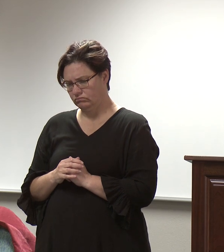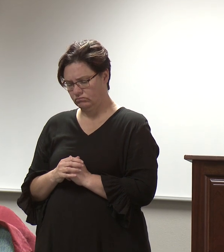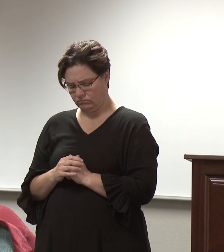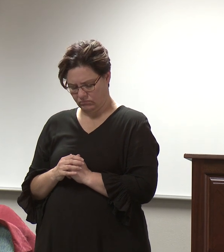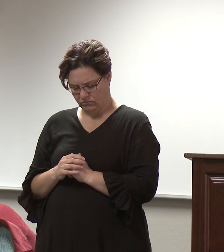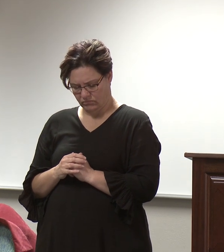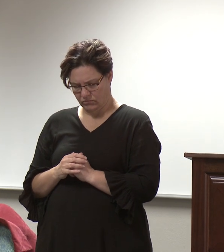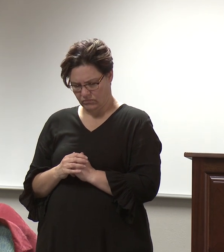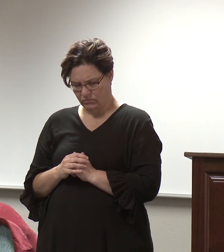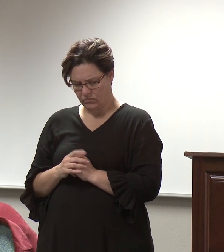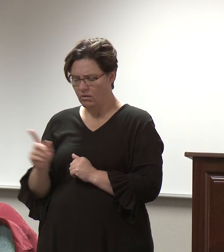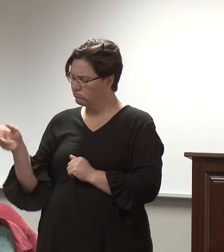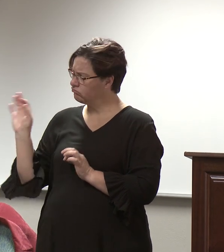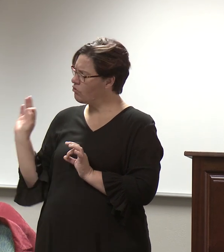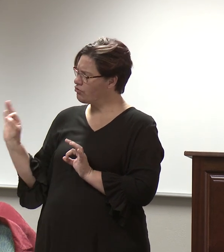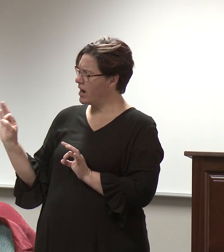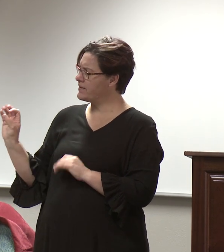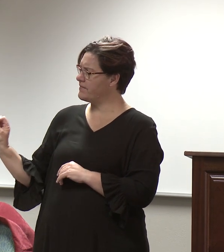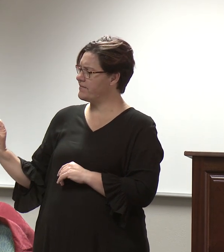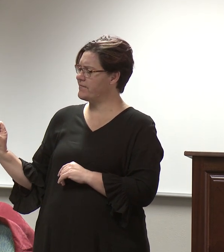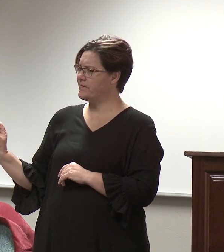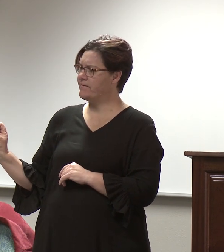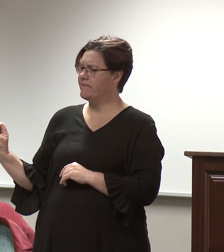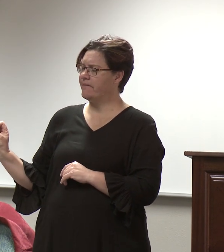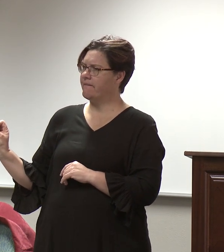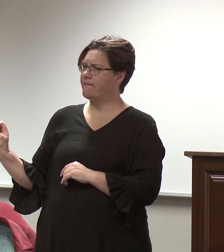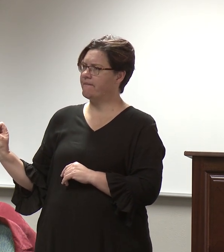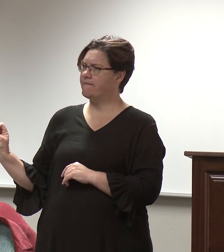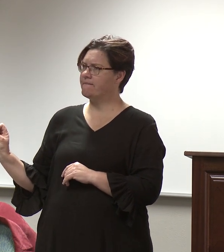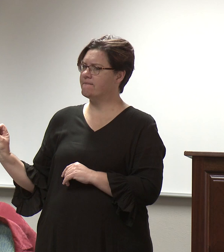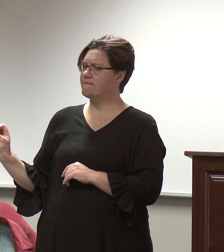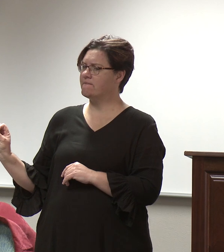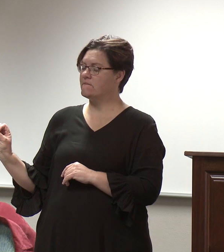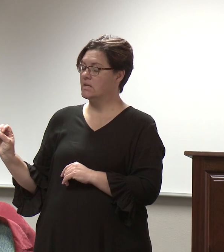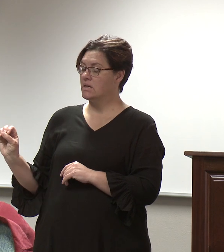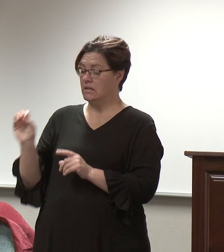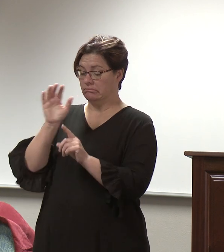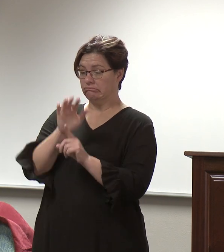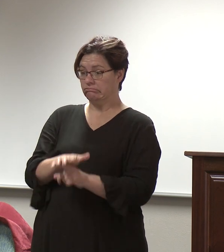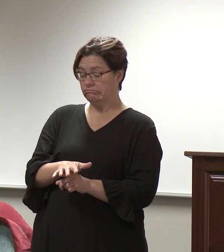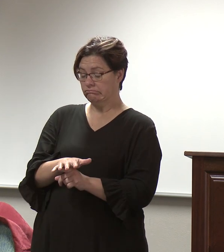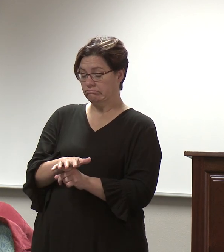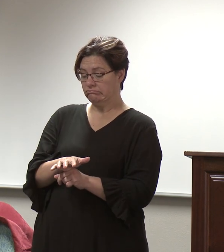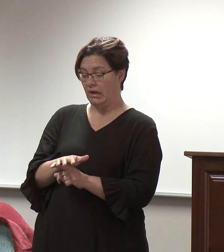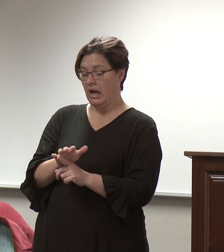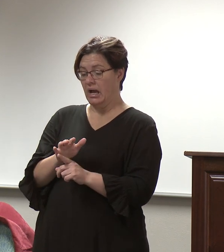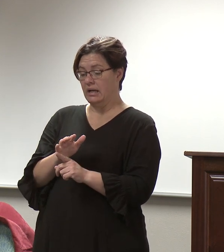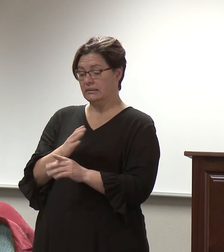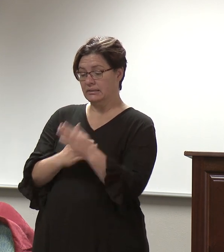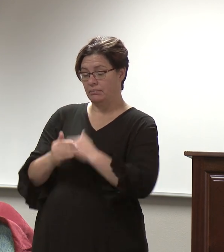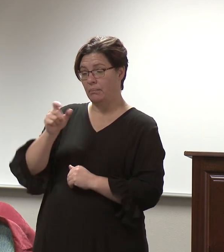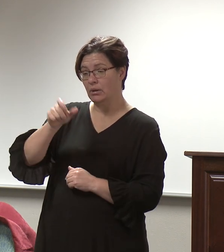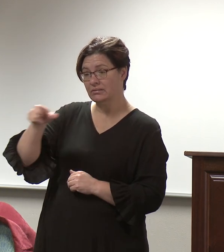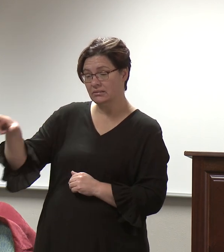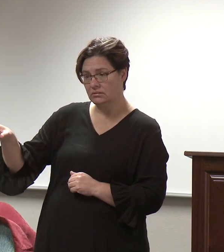I think that you are absolutely right, because ableism creates really ontological degradation. You know, it